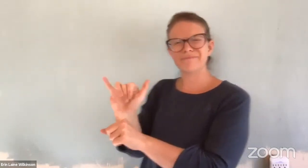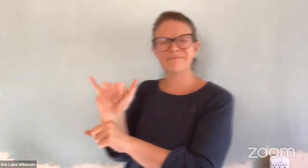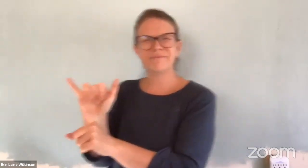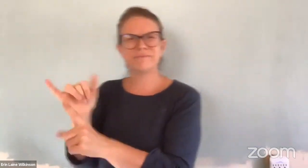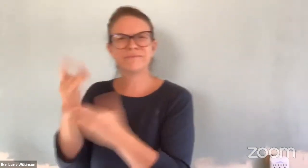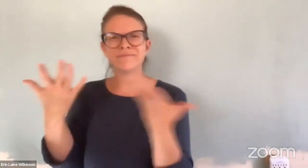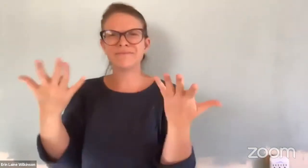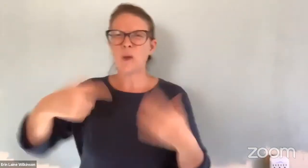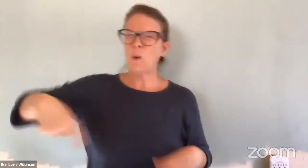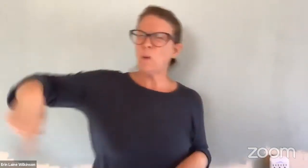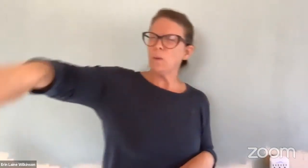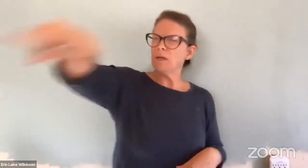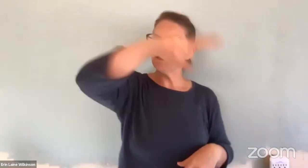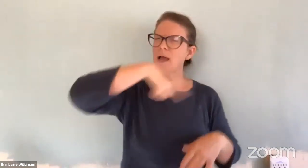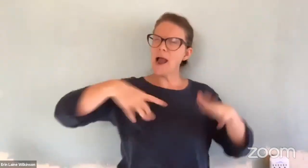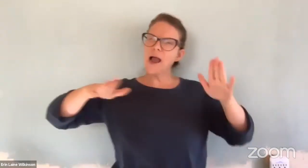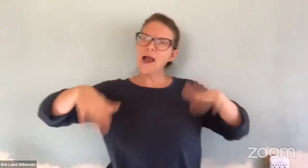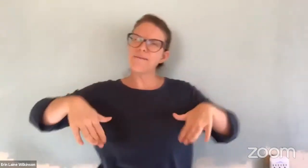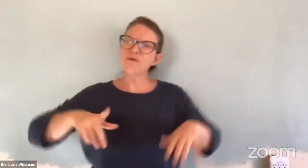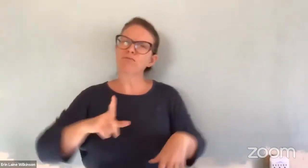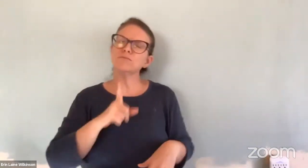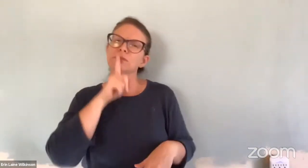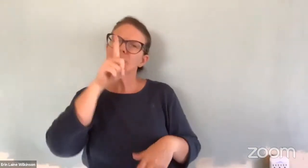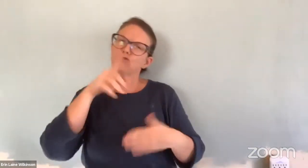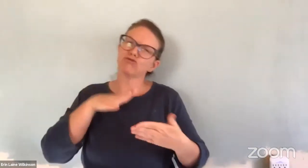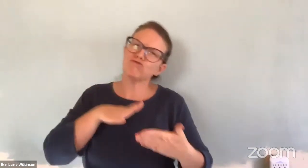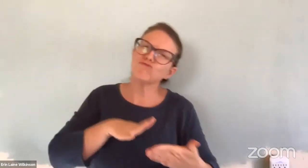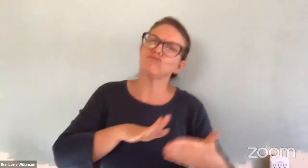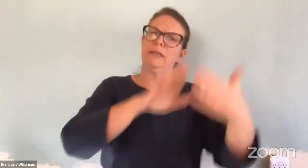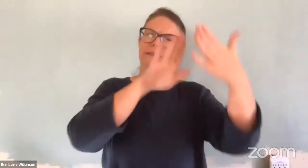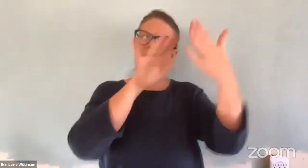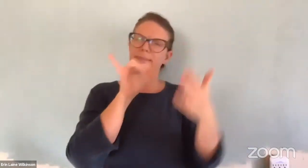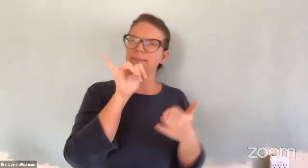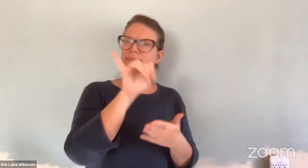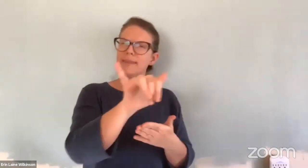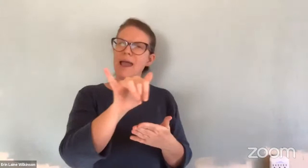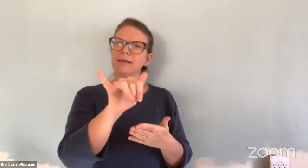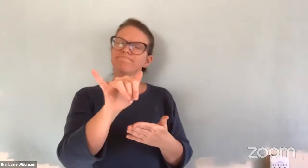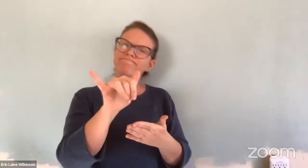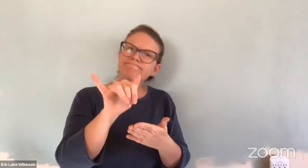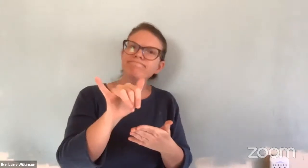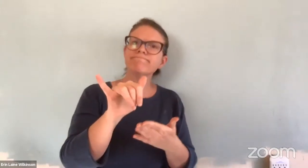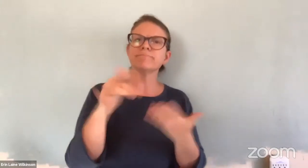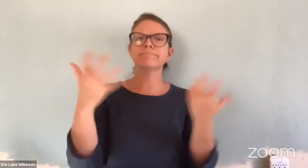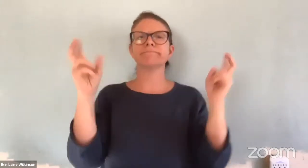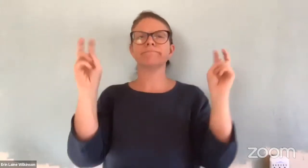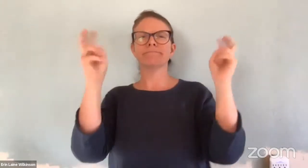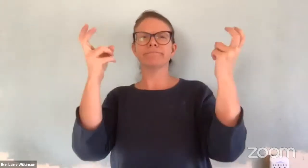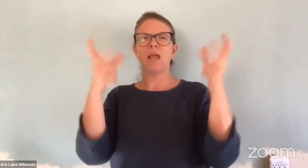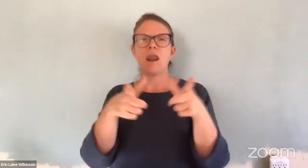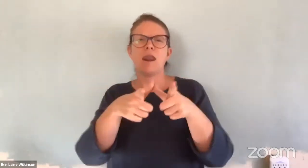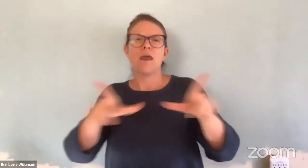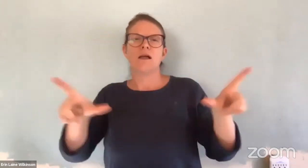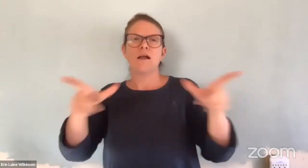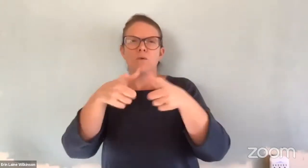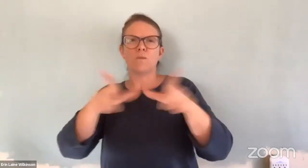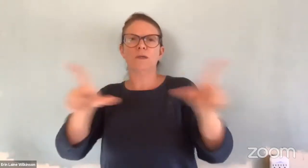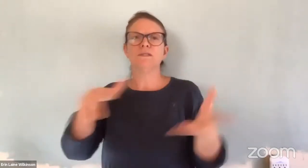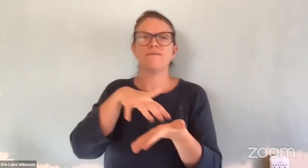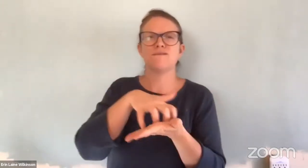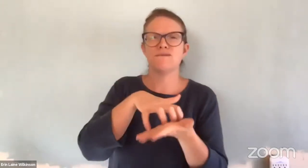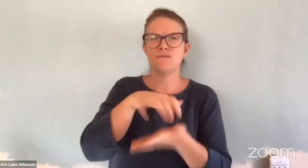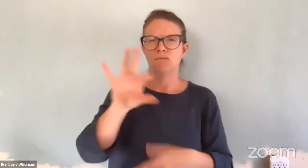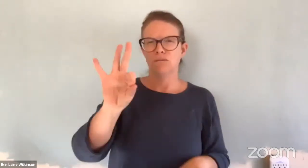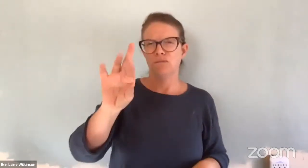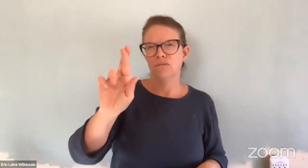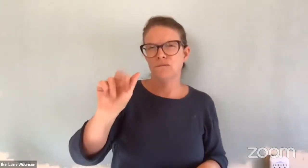that could use some looking into. I think we haven't really addressed